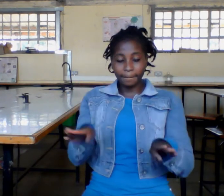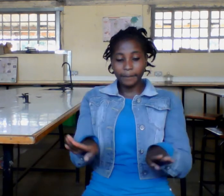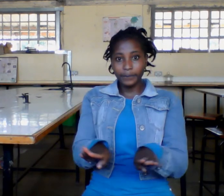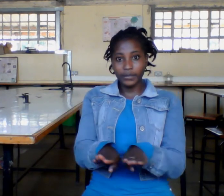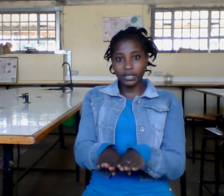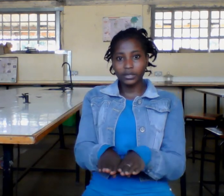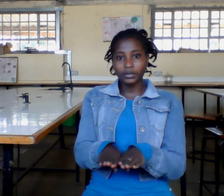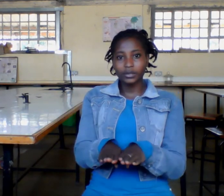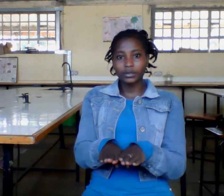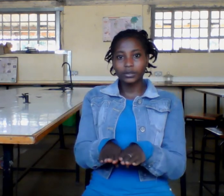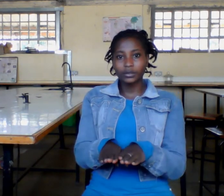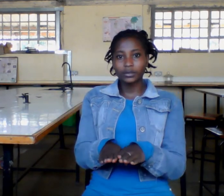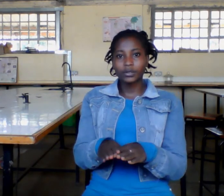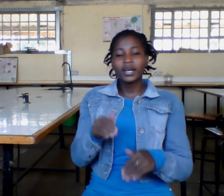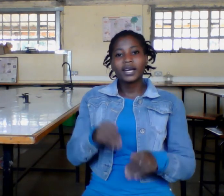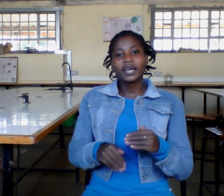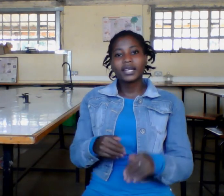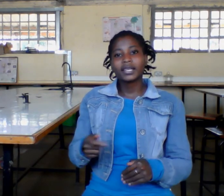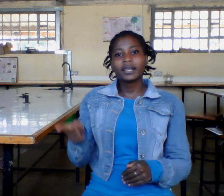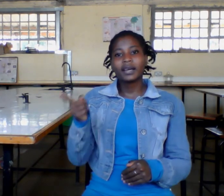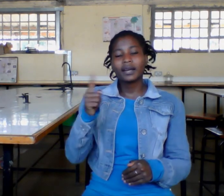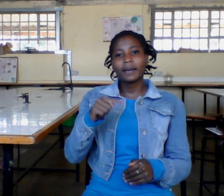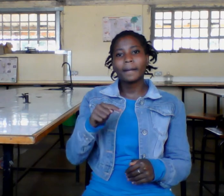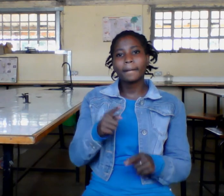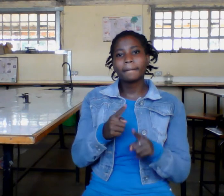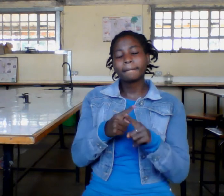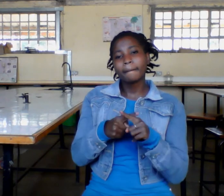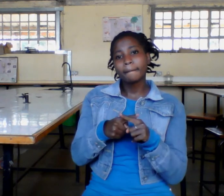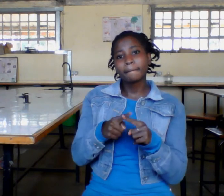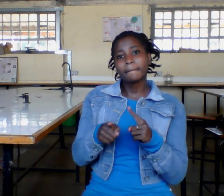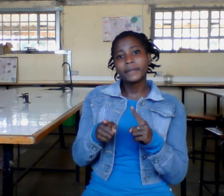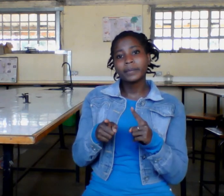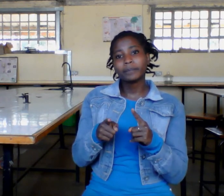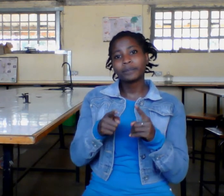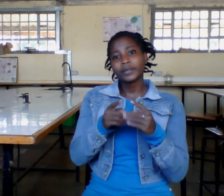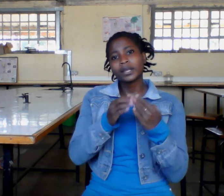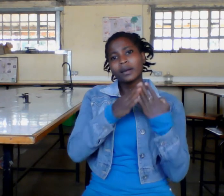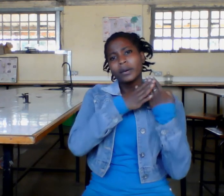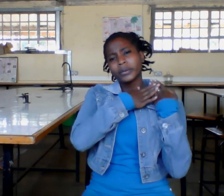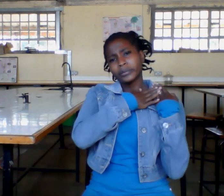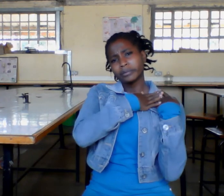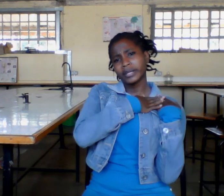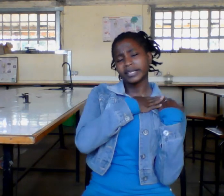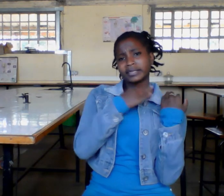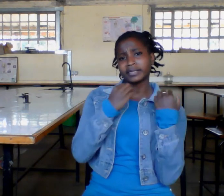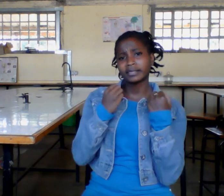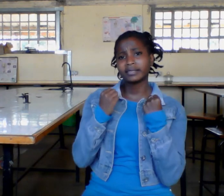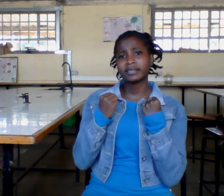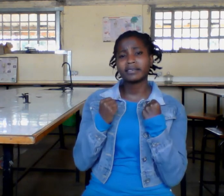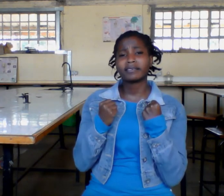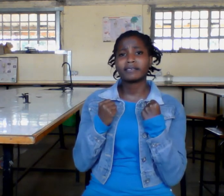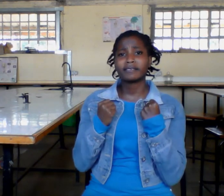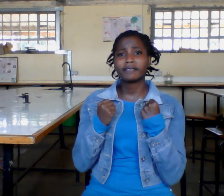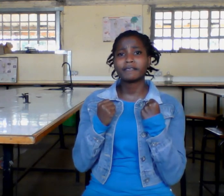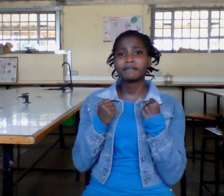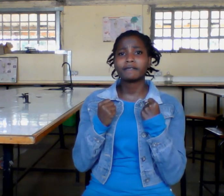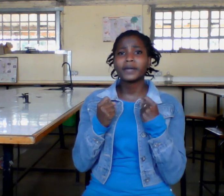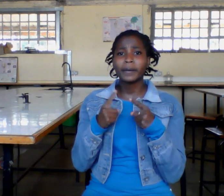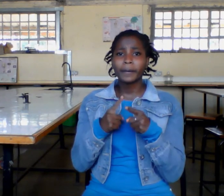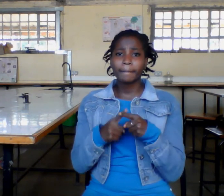eaten?" "Whatever, I will slay you anyway, as much as the times you have deceived me," said the hyena.